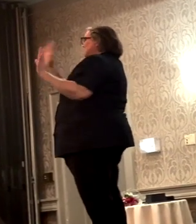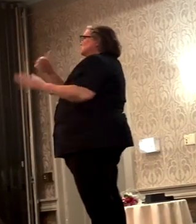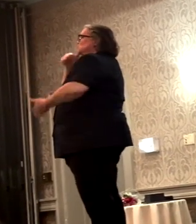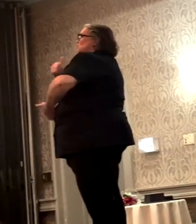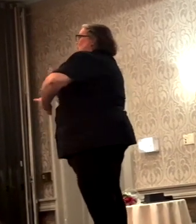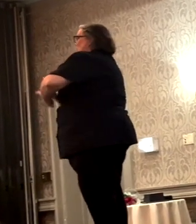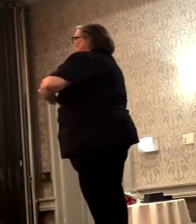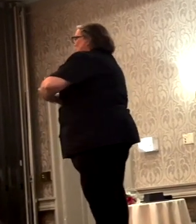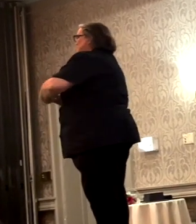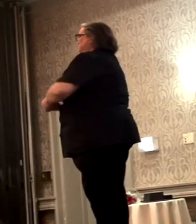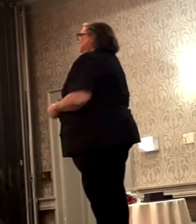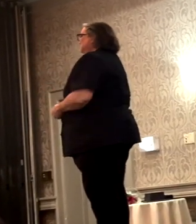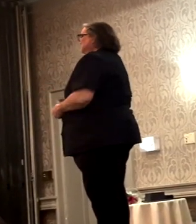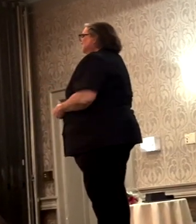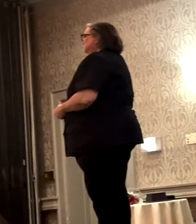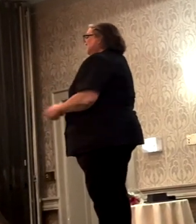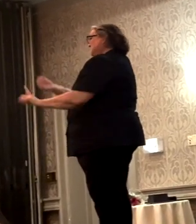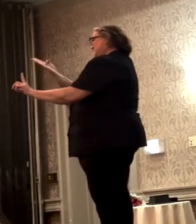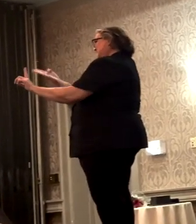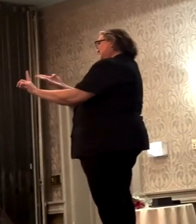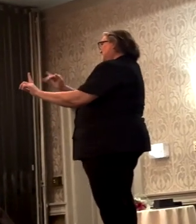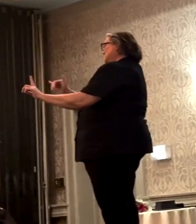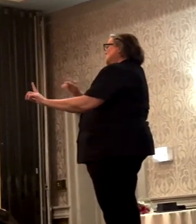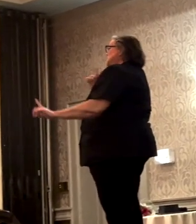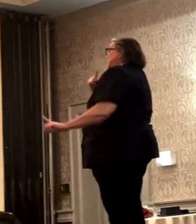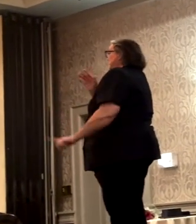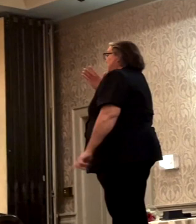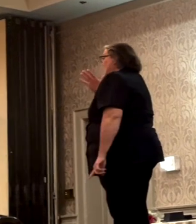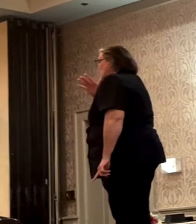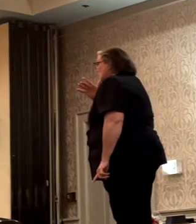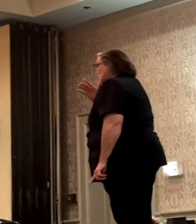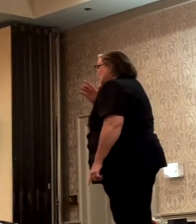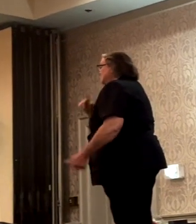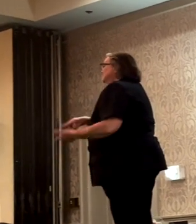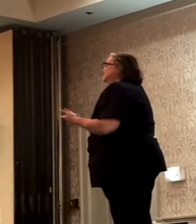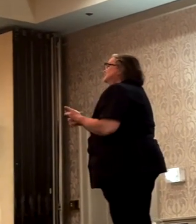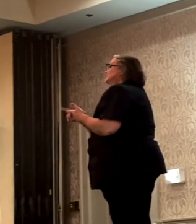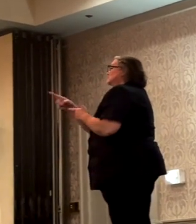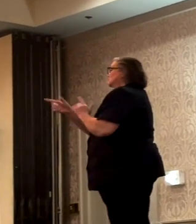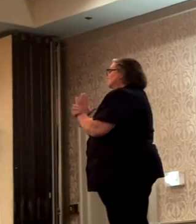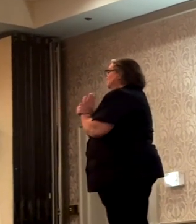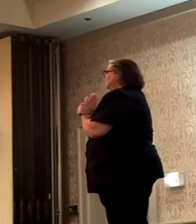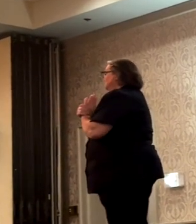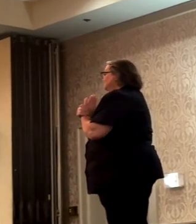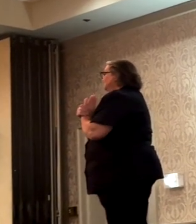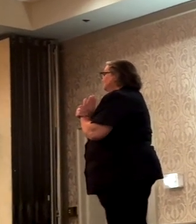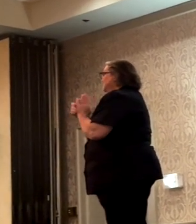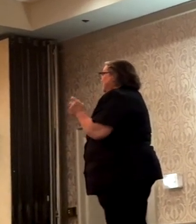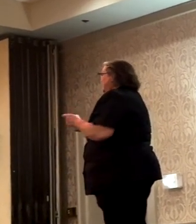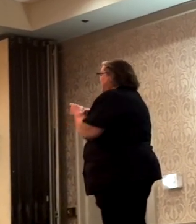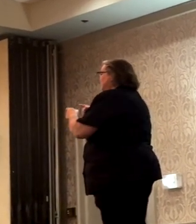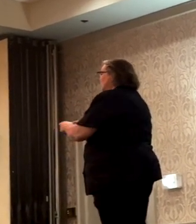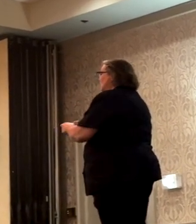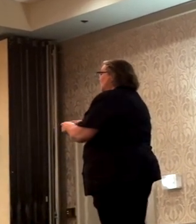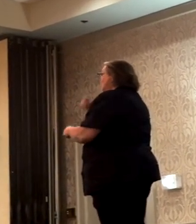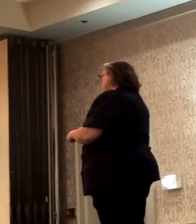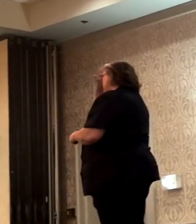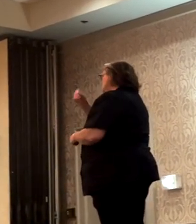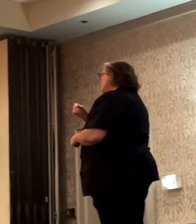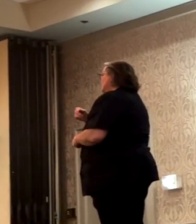daughter, who is also a single mother, who has gifted Justice Vogel with a beautiful